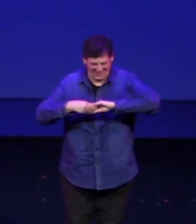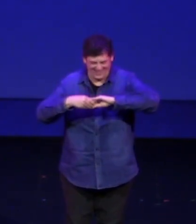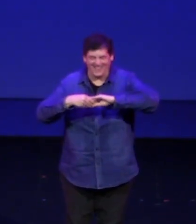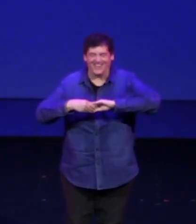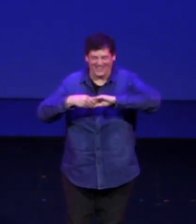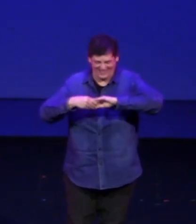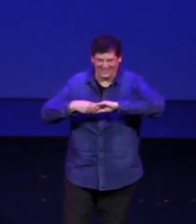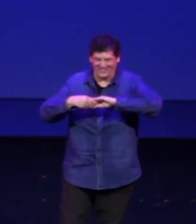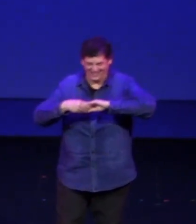Whatever.